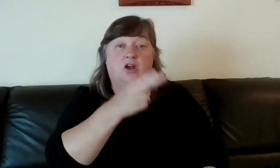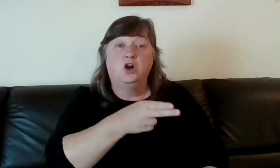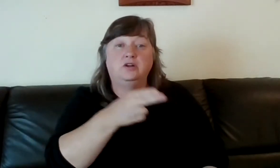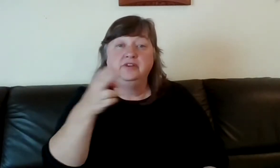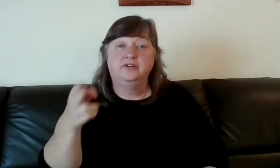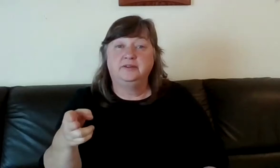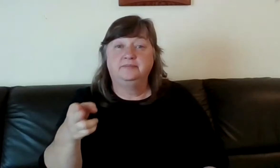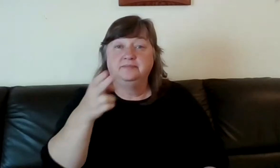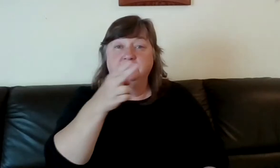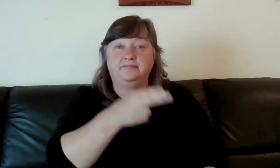Hard of hearing.